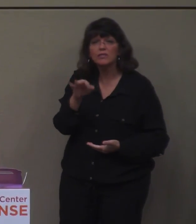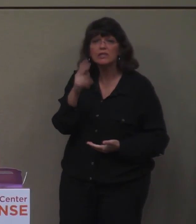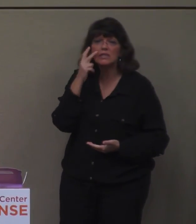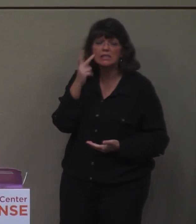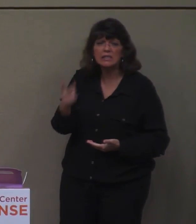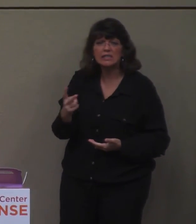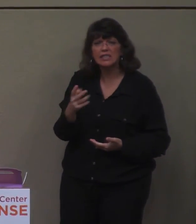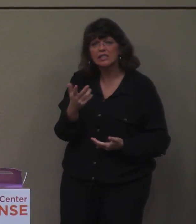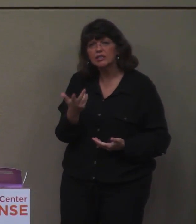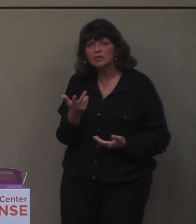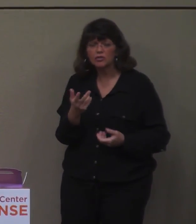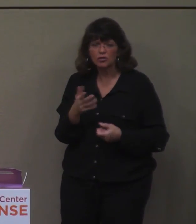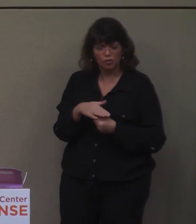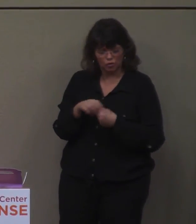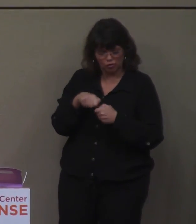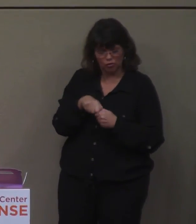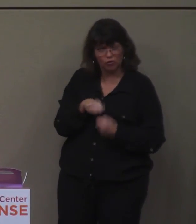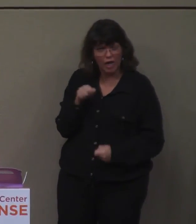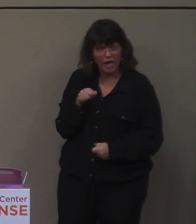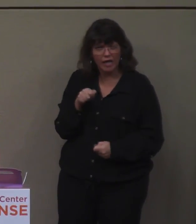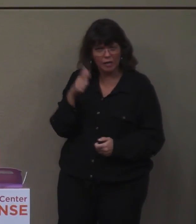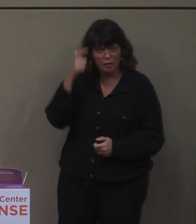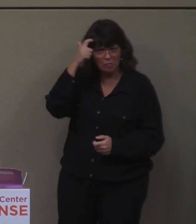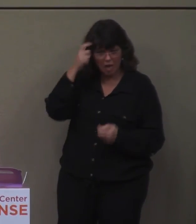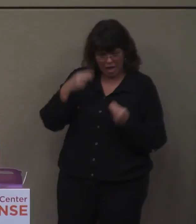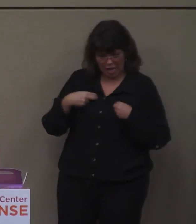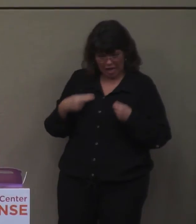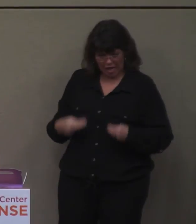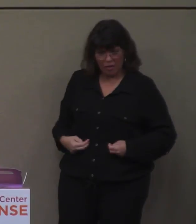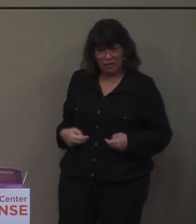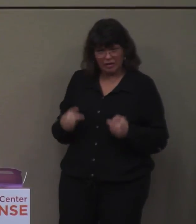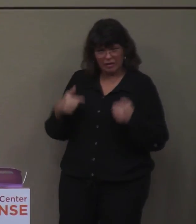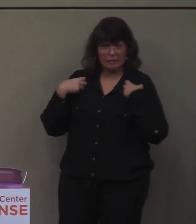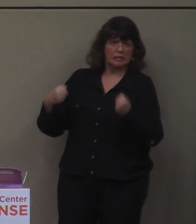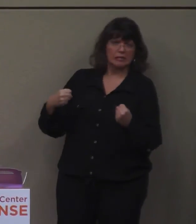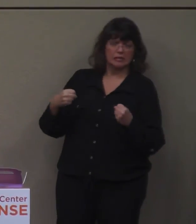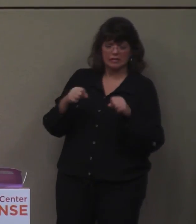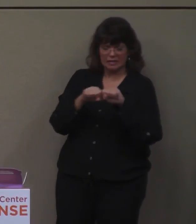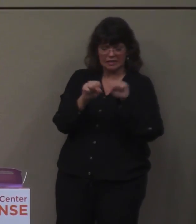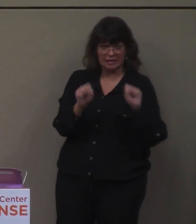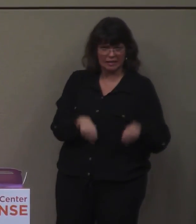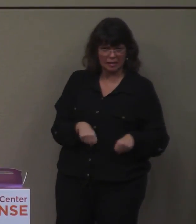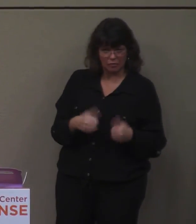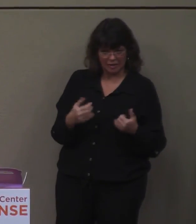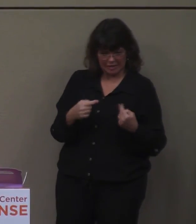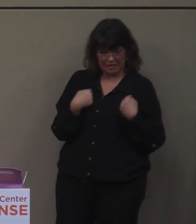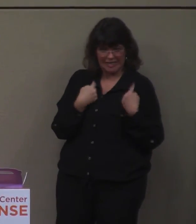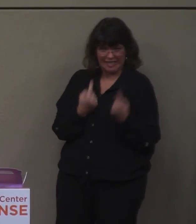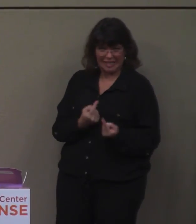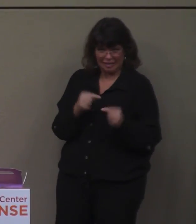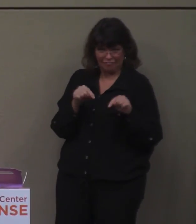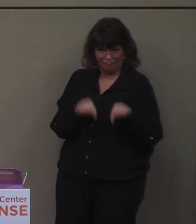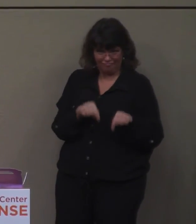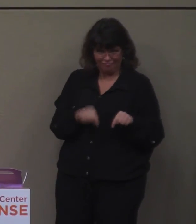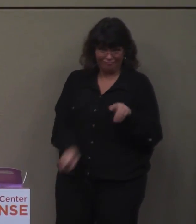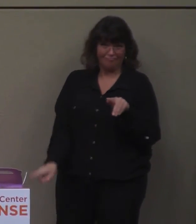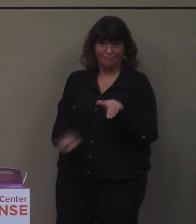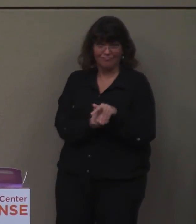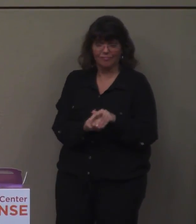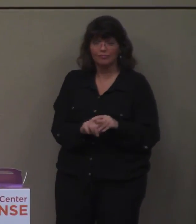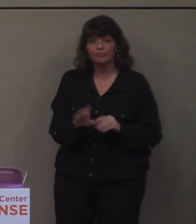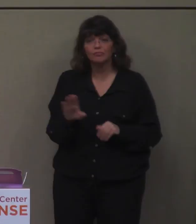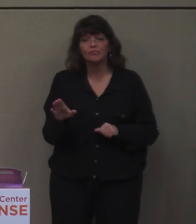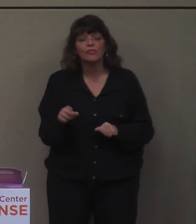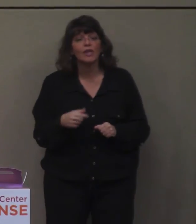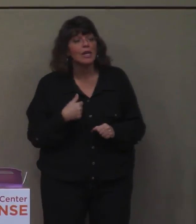mental health systems here in the Spokane area since the beginning of this? You know, I'm not 100% sure what the strain